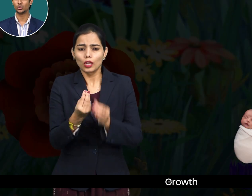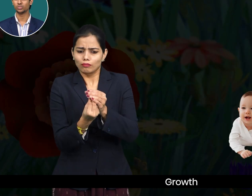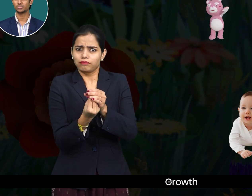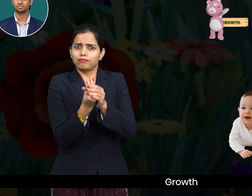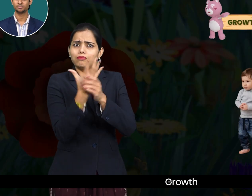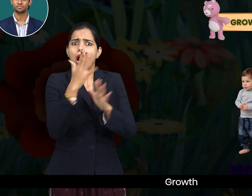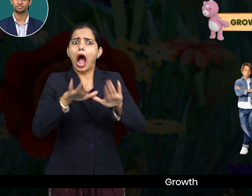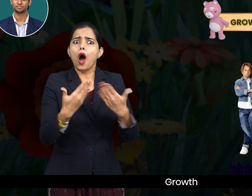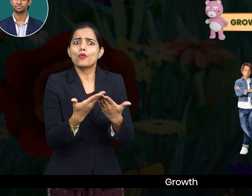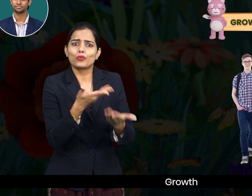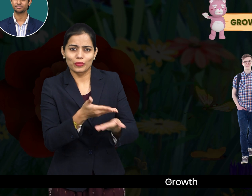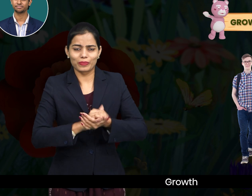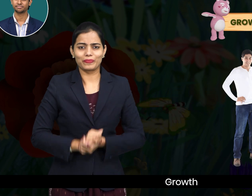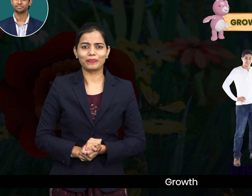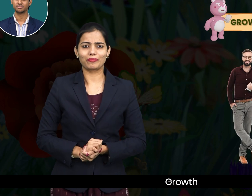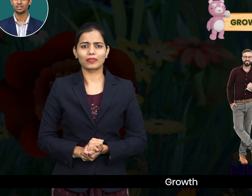Growth.